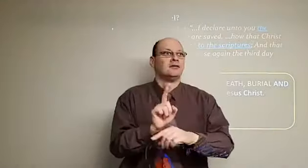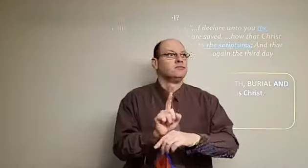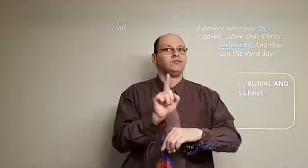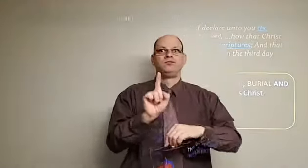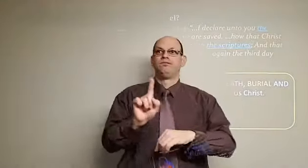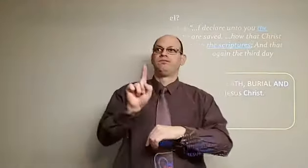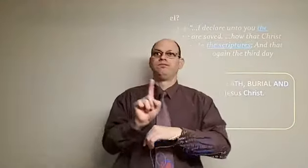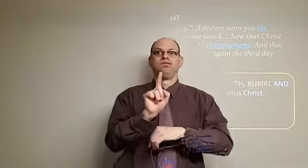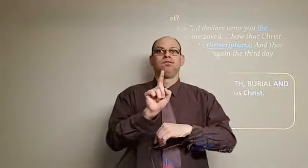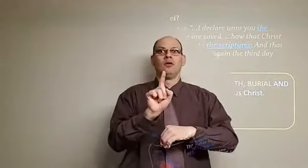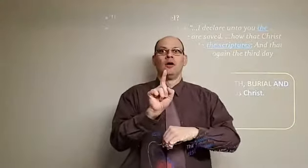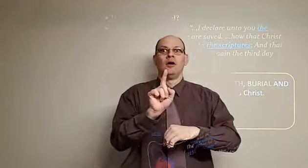came to this earth